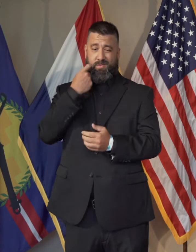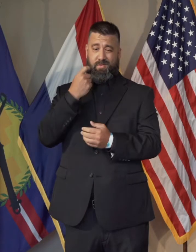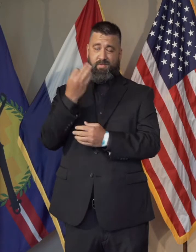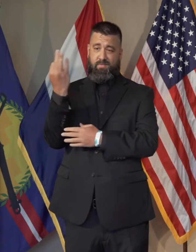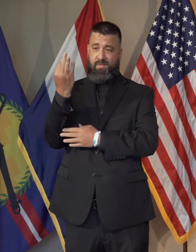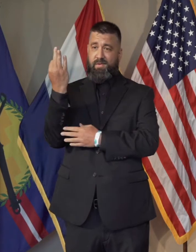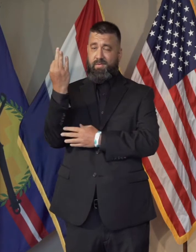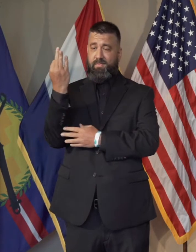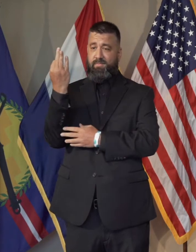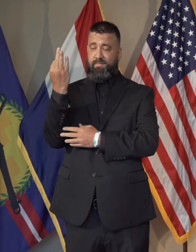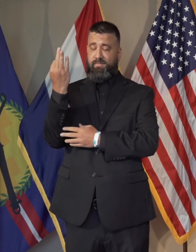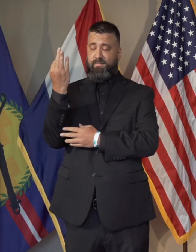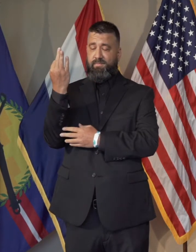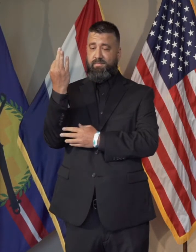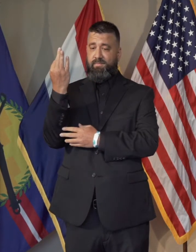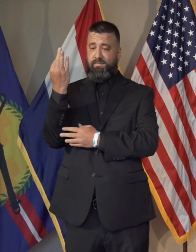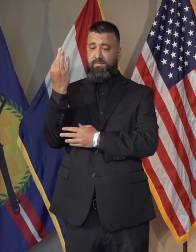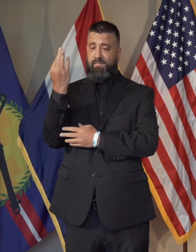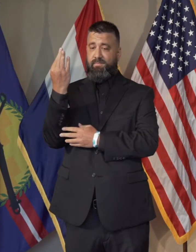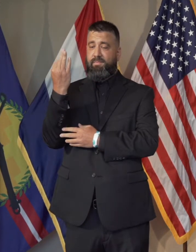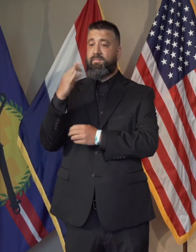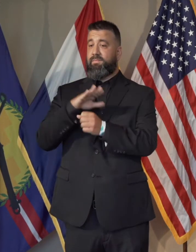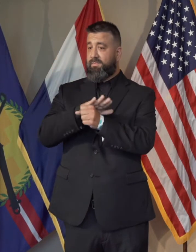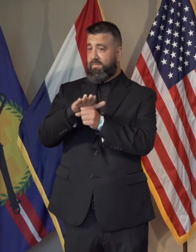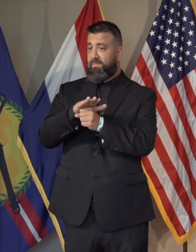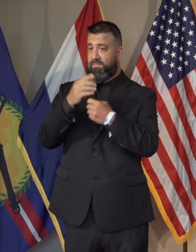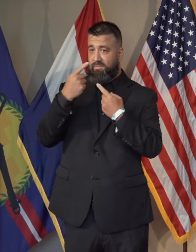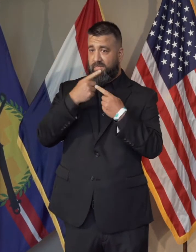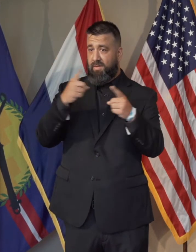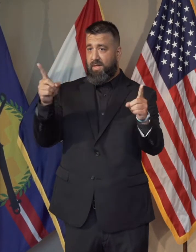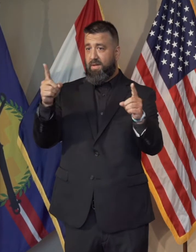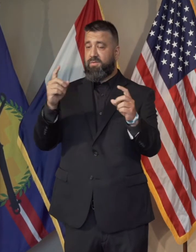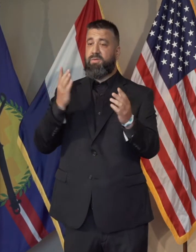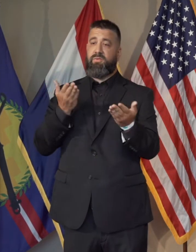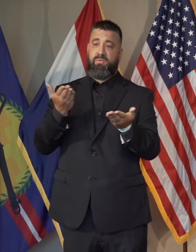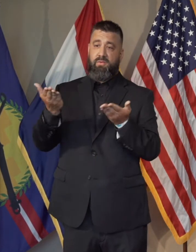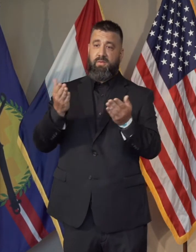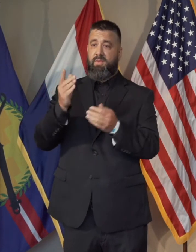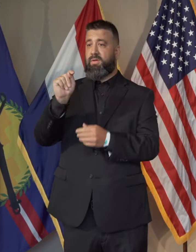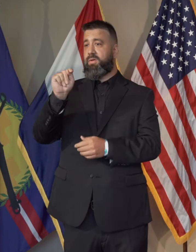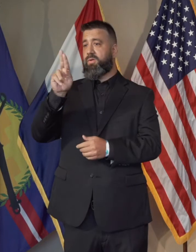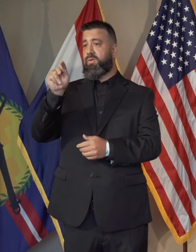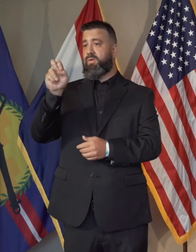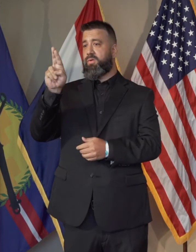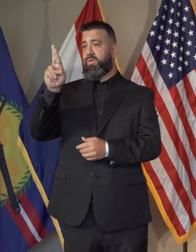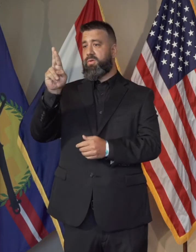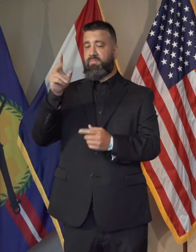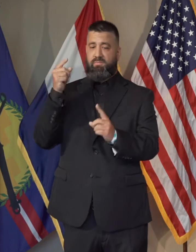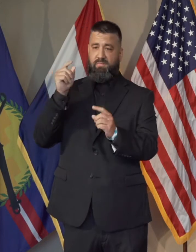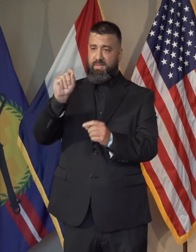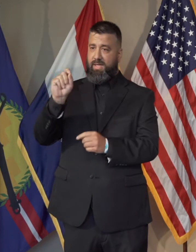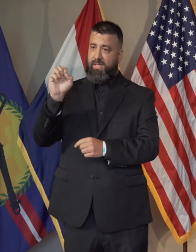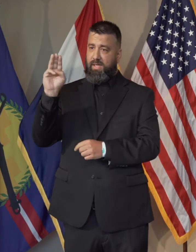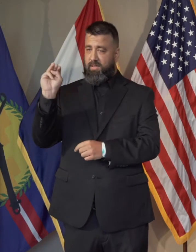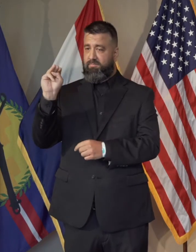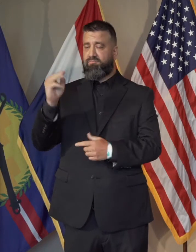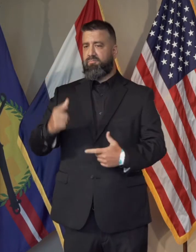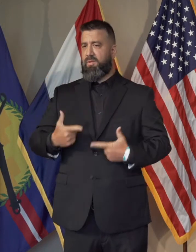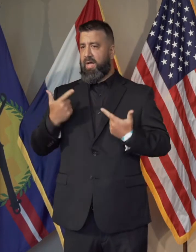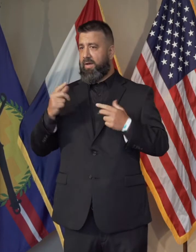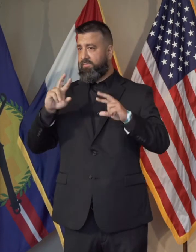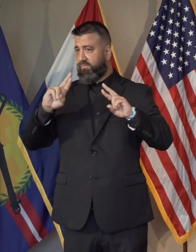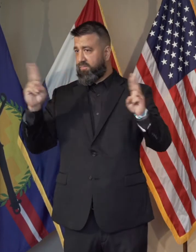county library announced that the services of Tutor.com were live and available to students who are returning to